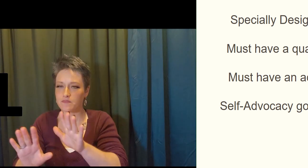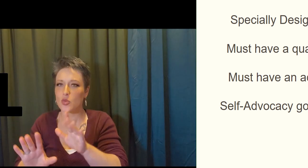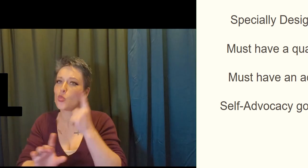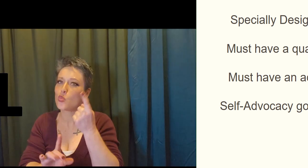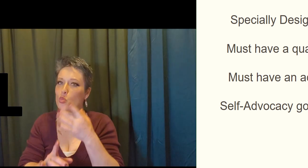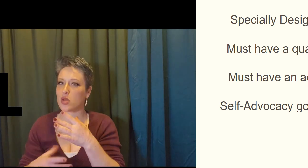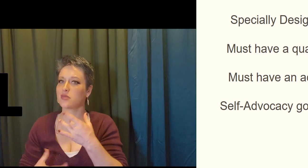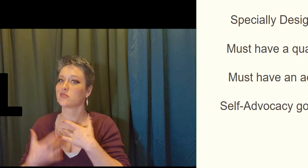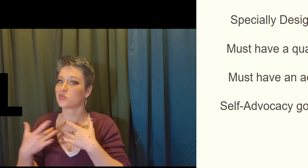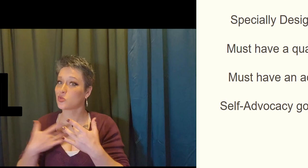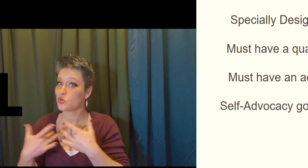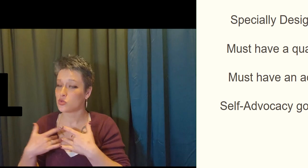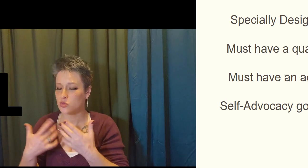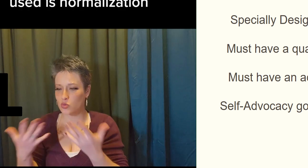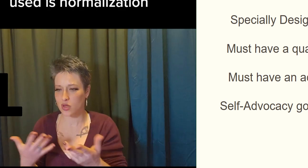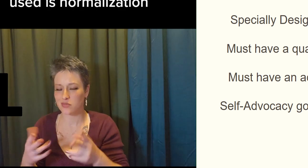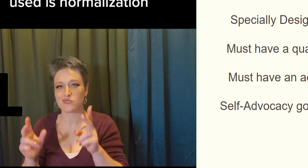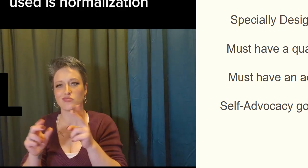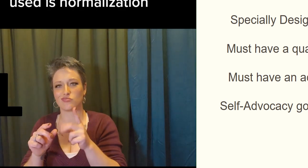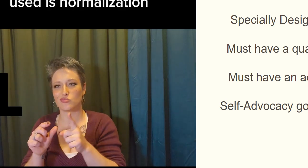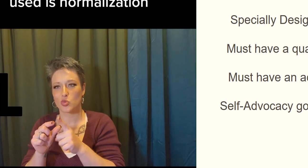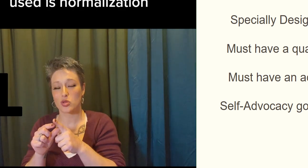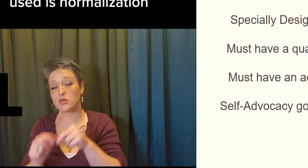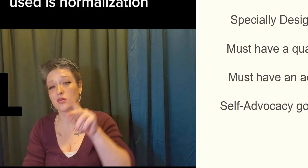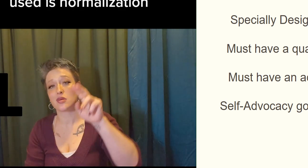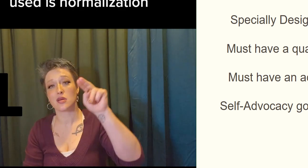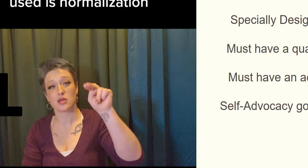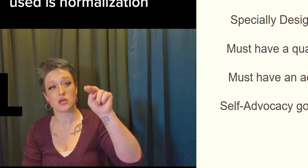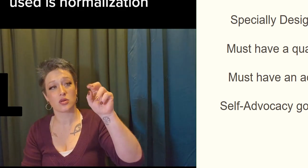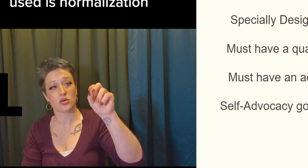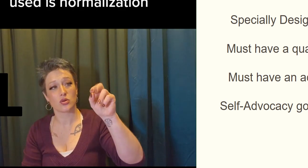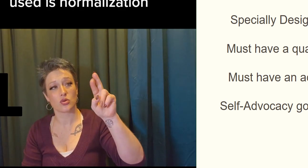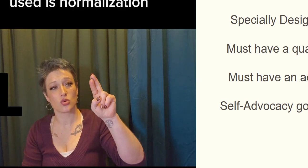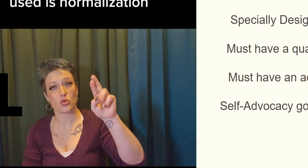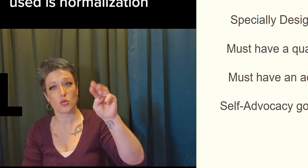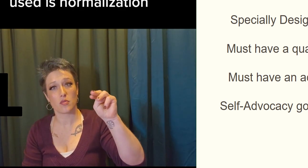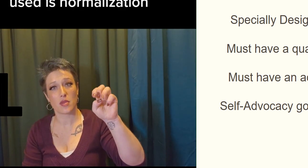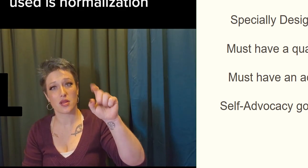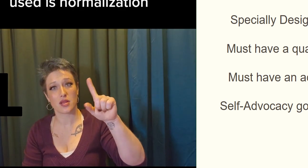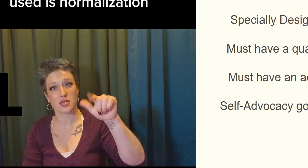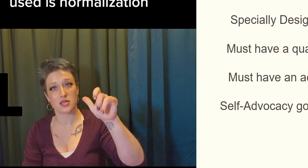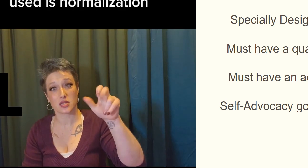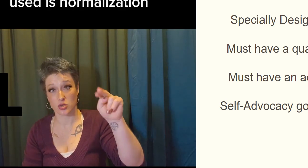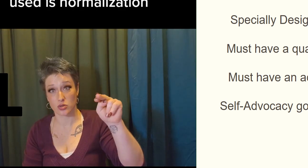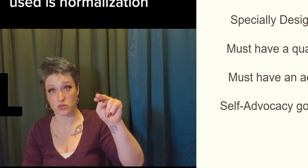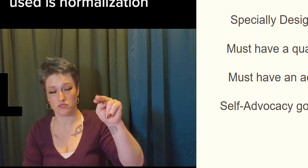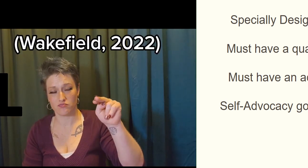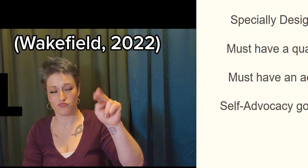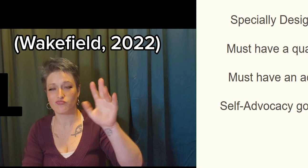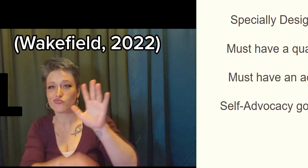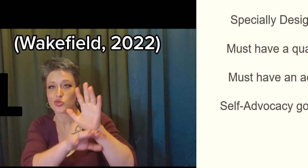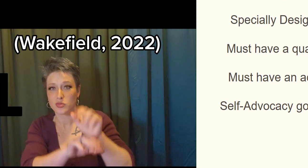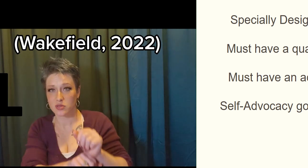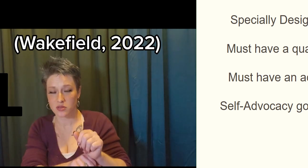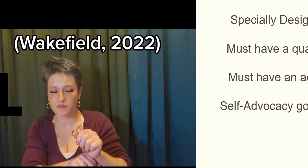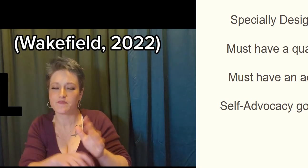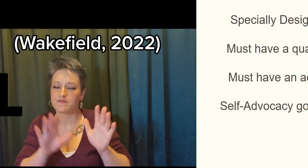benefit. One thing that's concerning, though, is the word that's used is normalization.